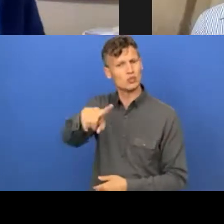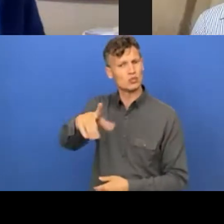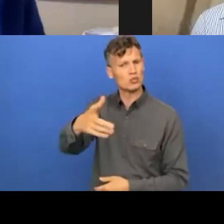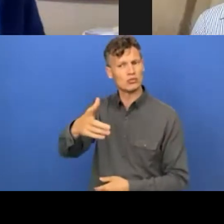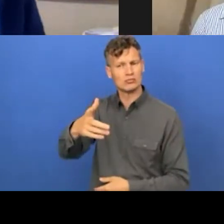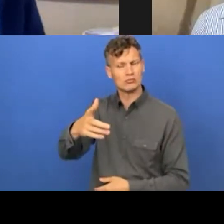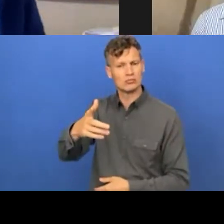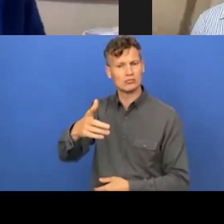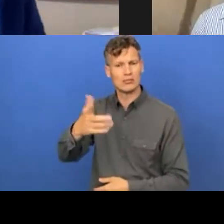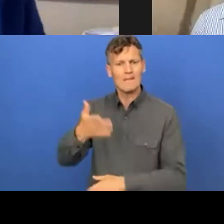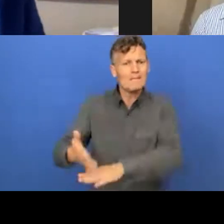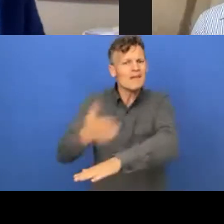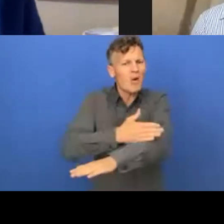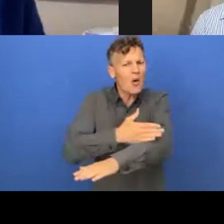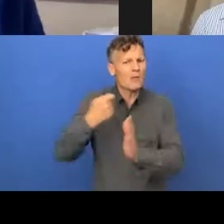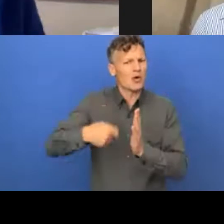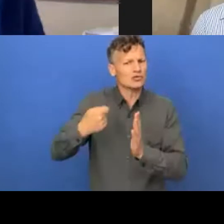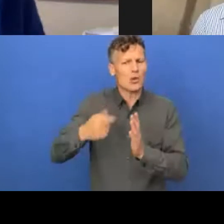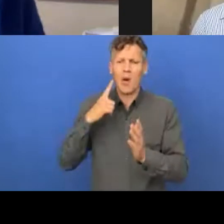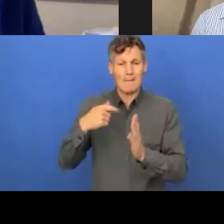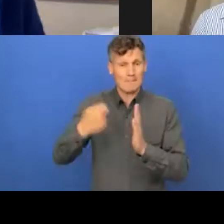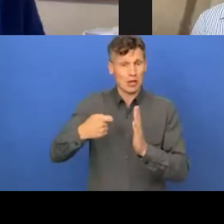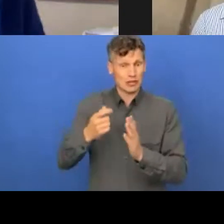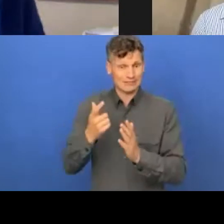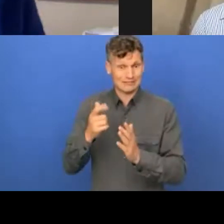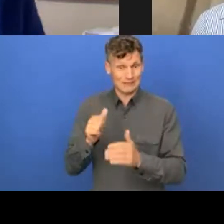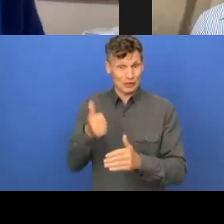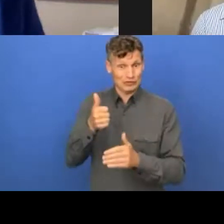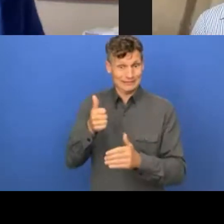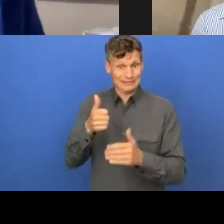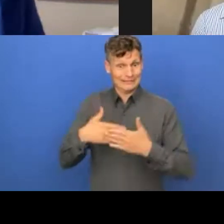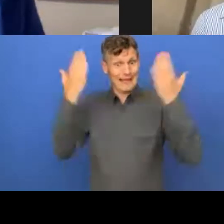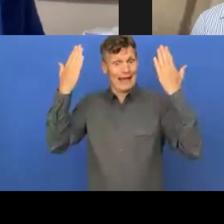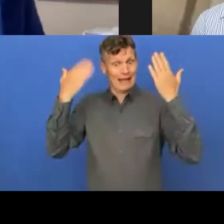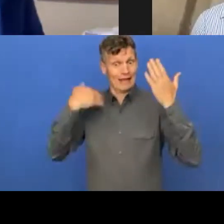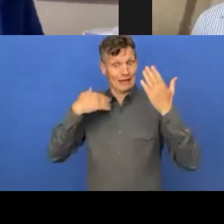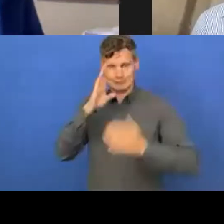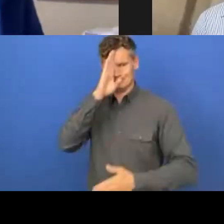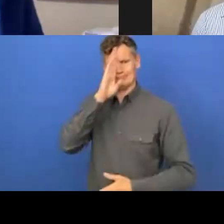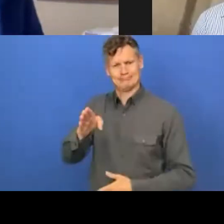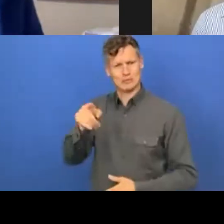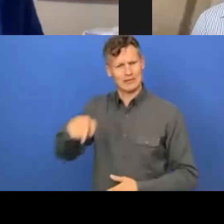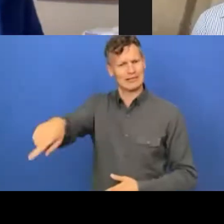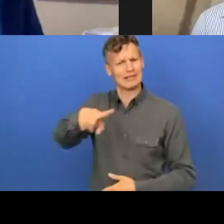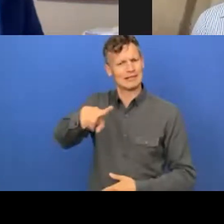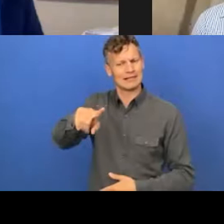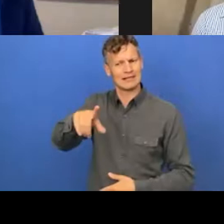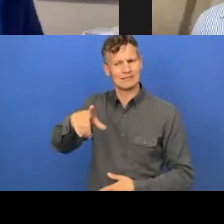the project. So actually what I would say that even if you already have a very strong paradigm of